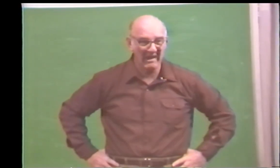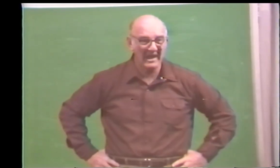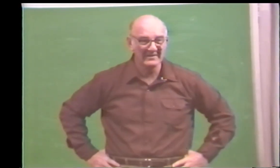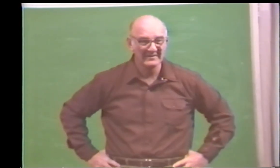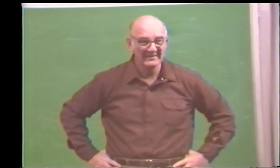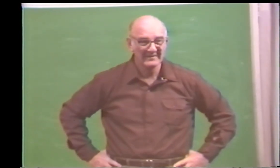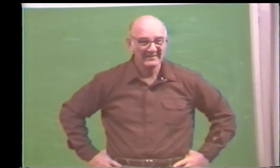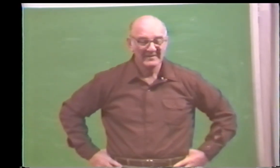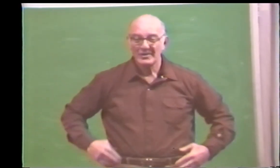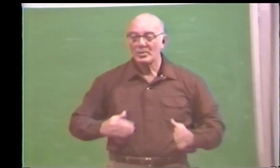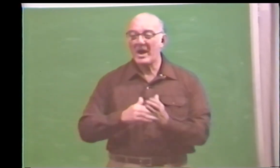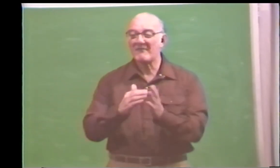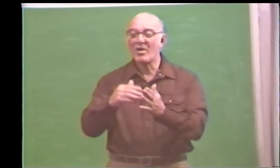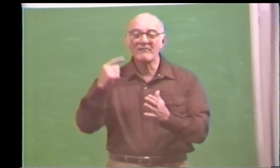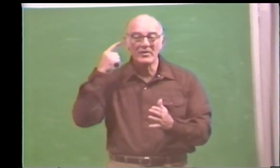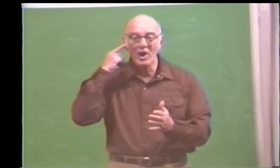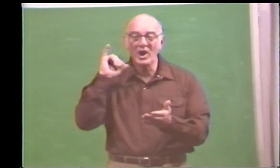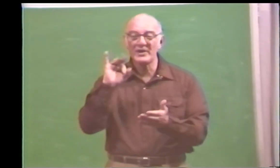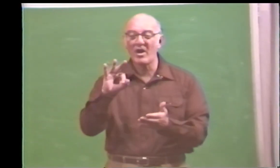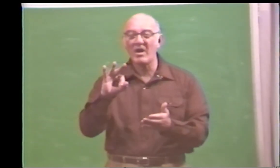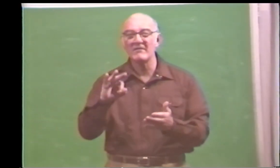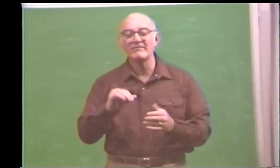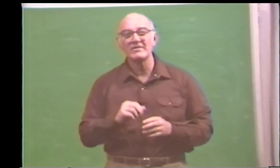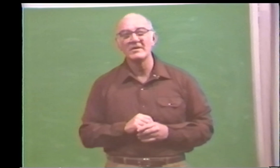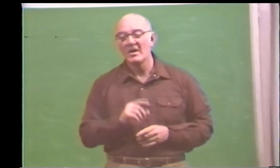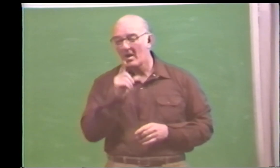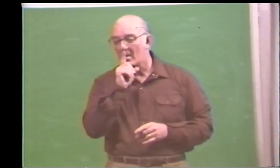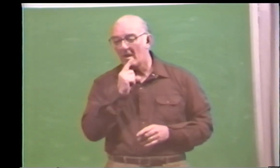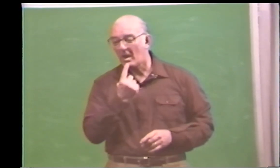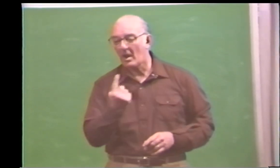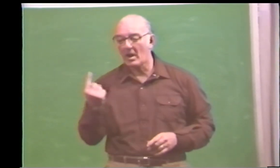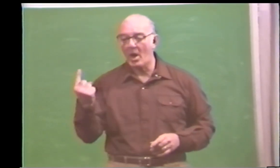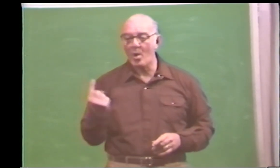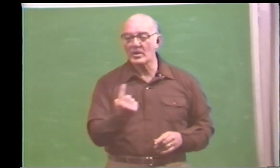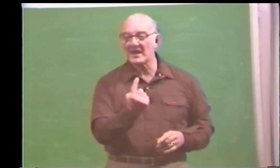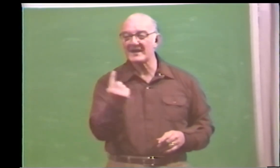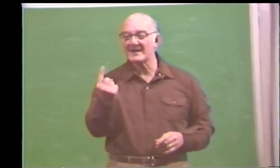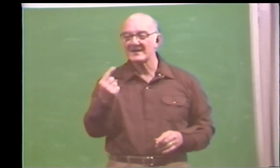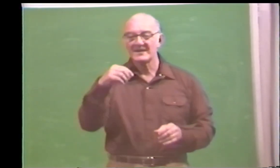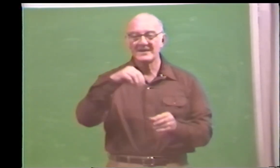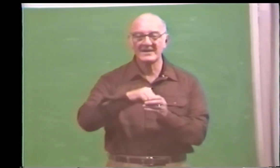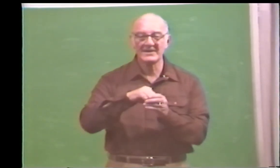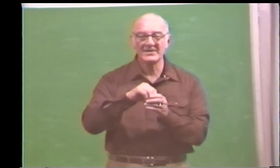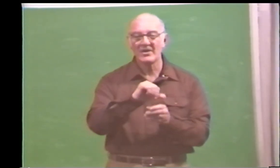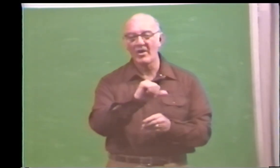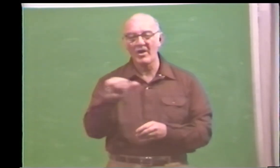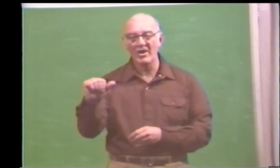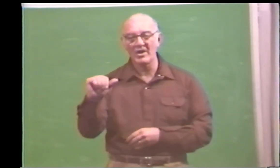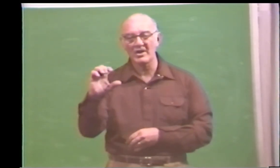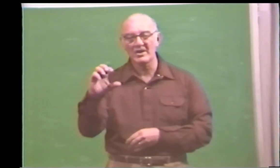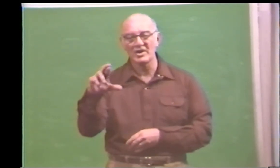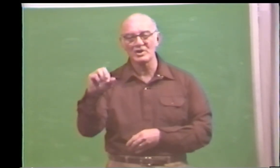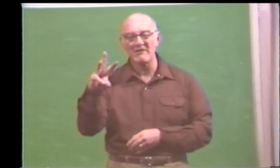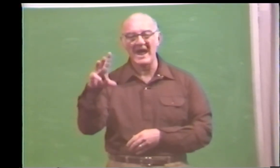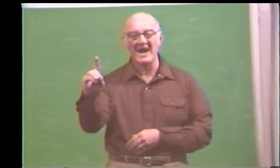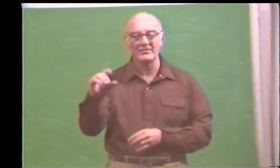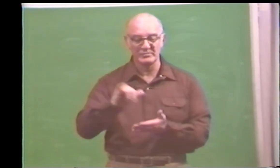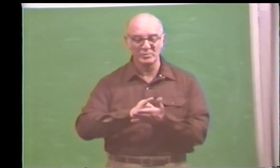right? You have often heard of lonely in a crowd in New